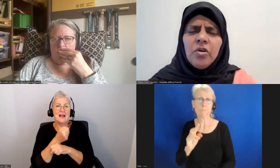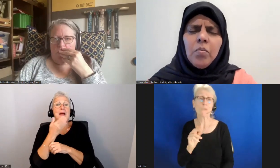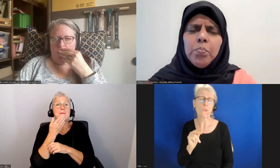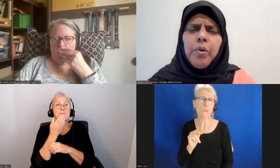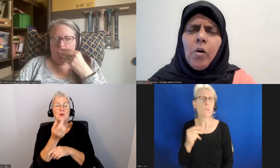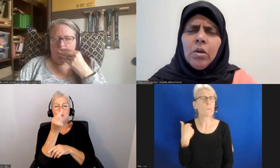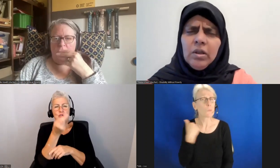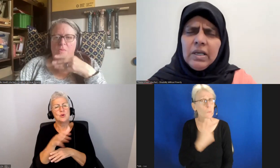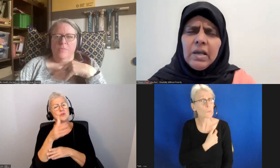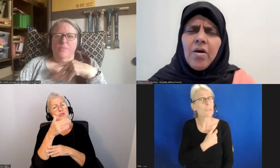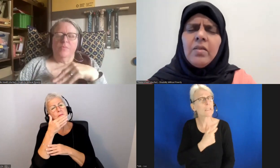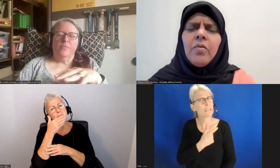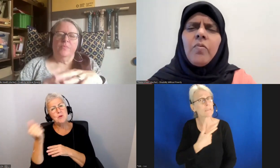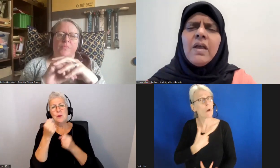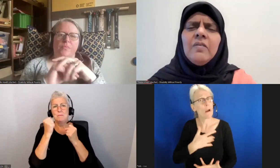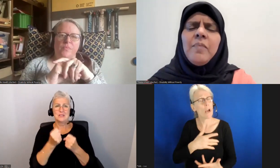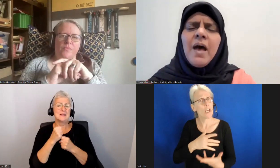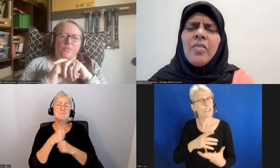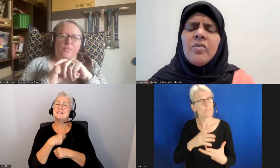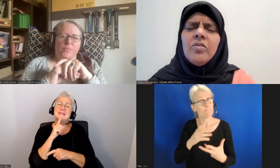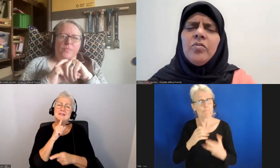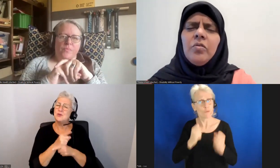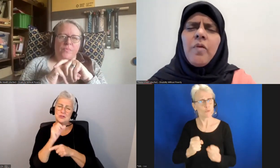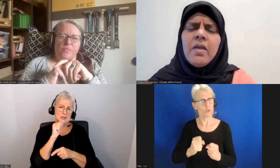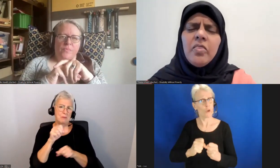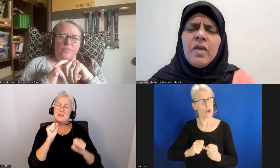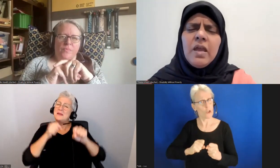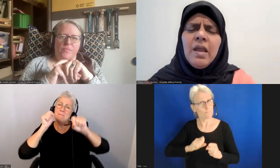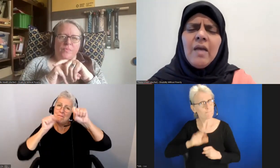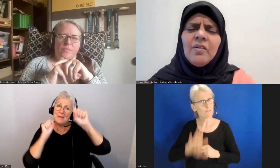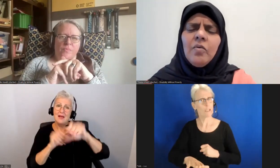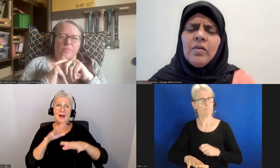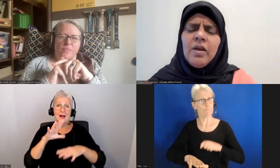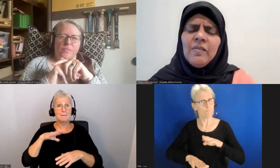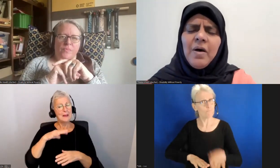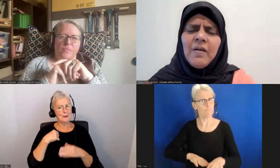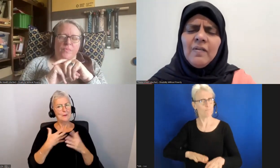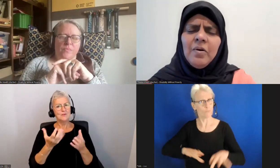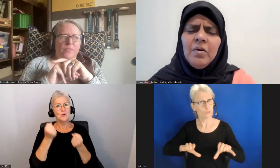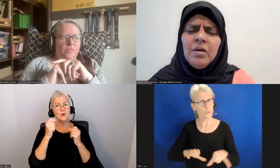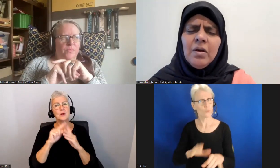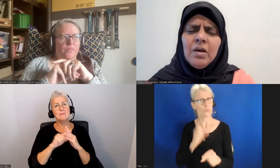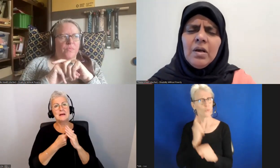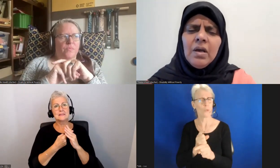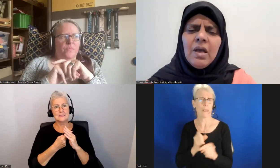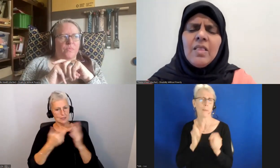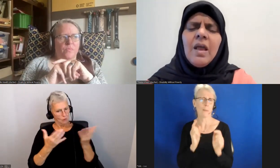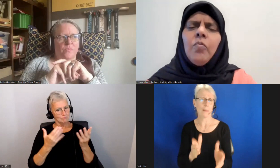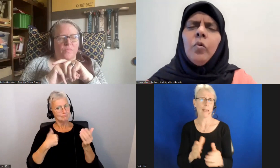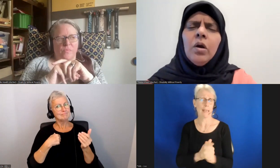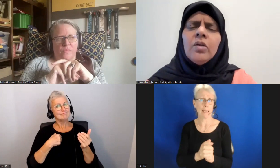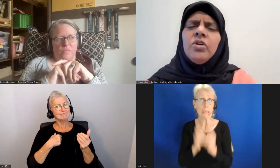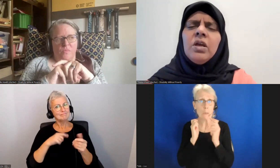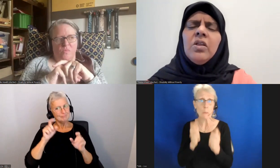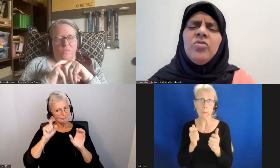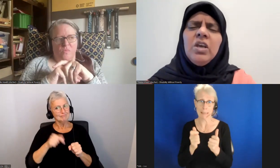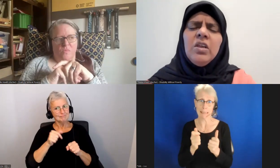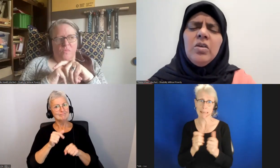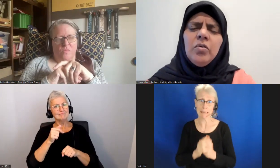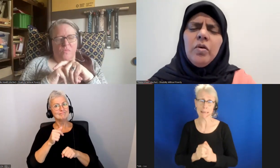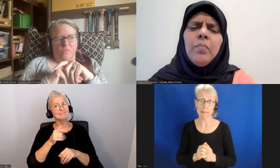start boldly on the right path to do the right thing as quickly as possible, and then work